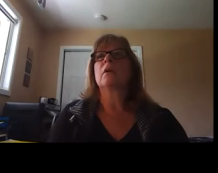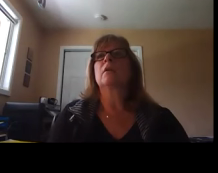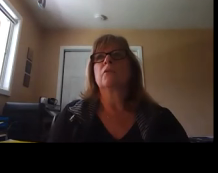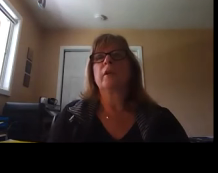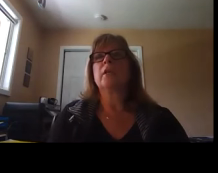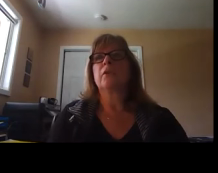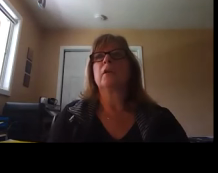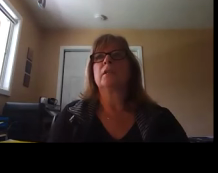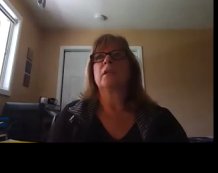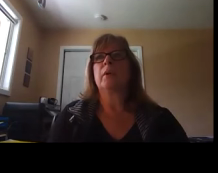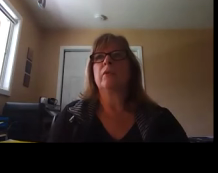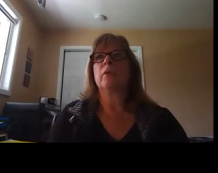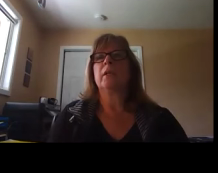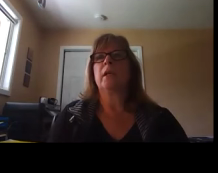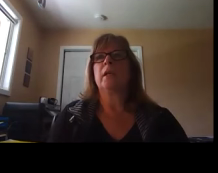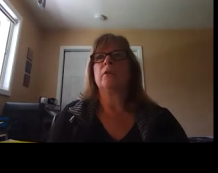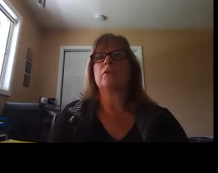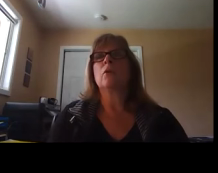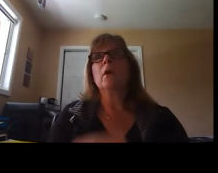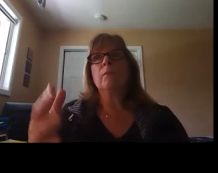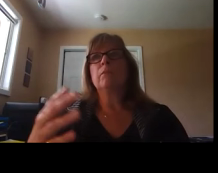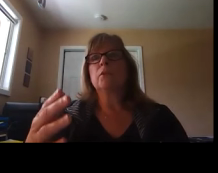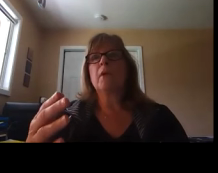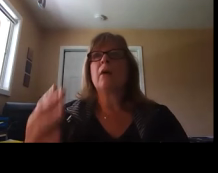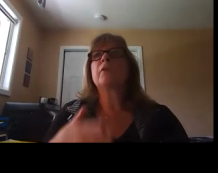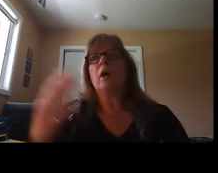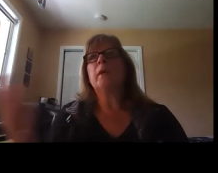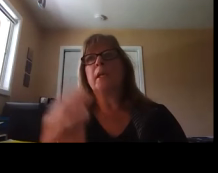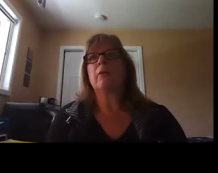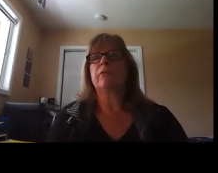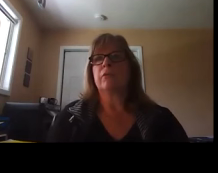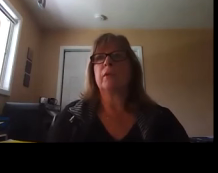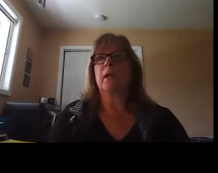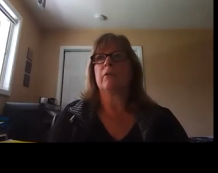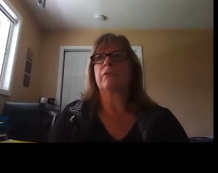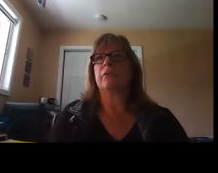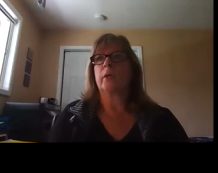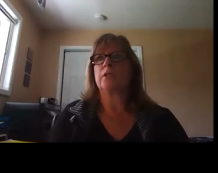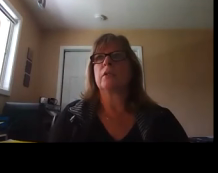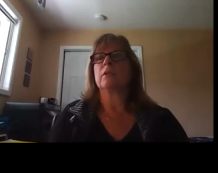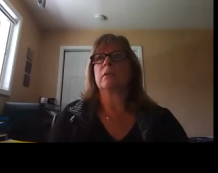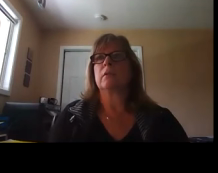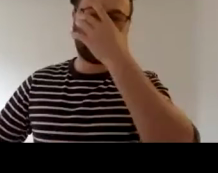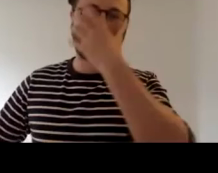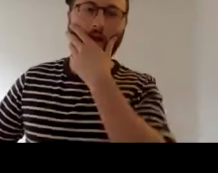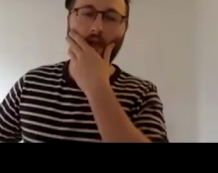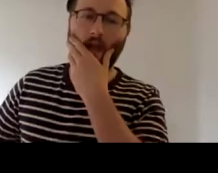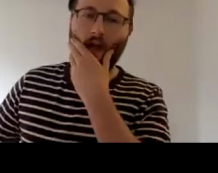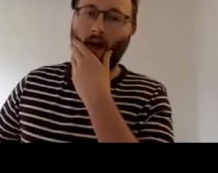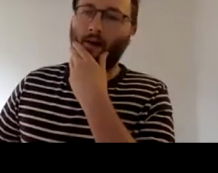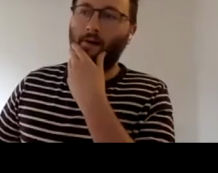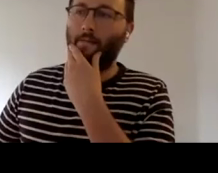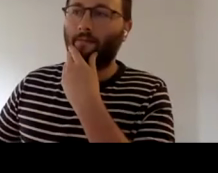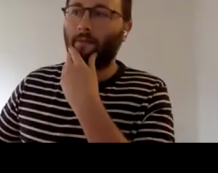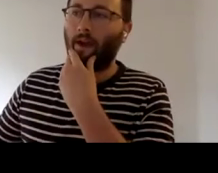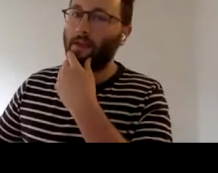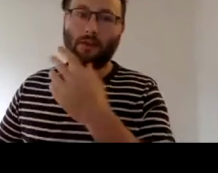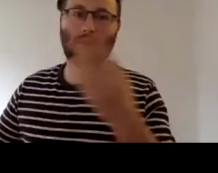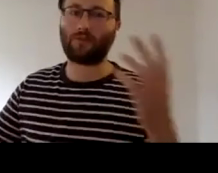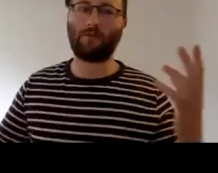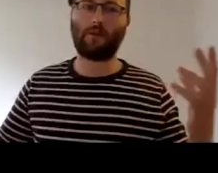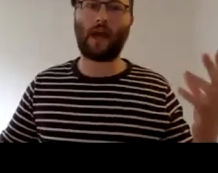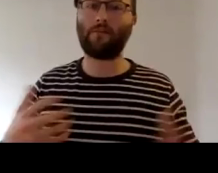things? It's very difficult to keep everyone engaged. So half comment, half question. Yeah, totally. I